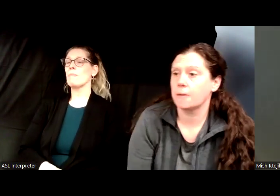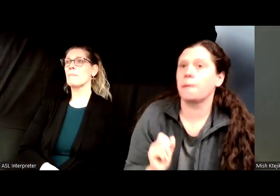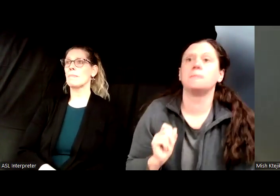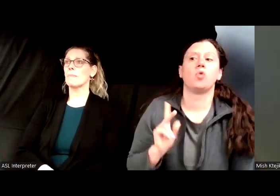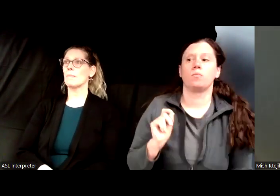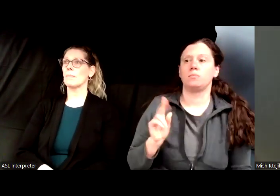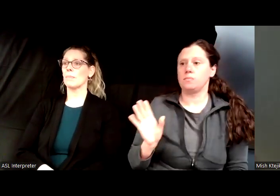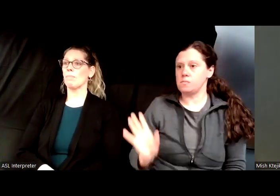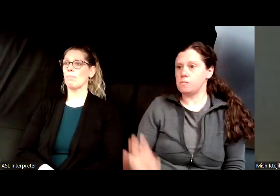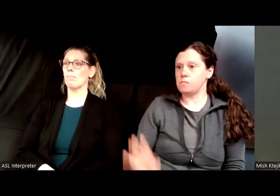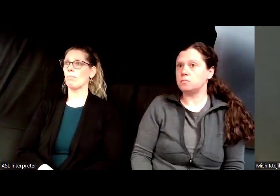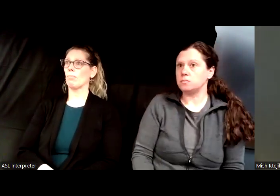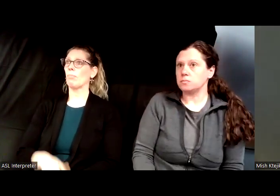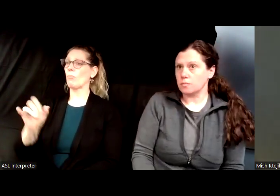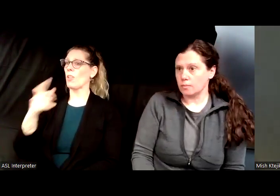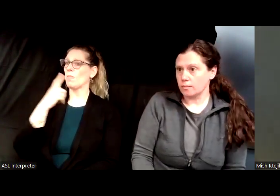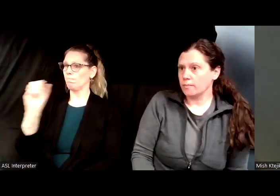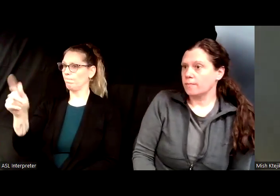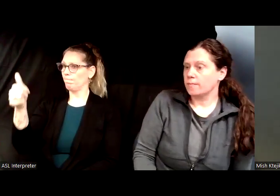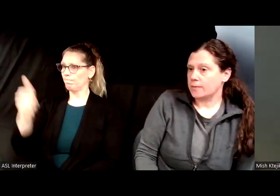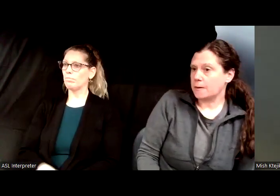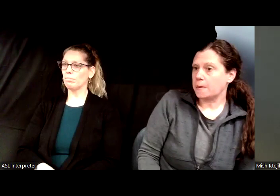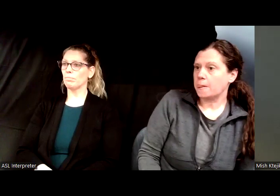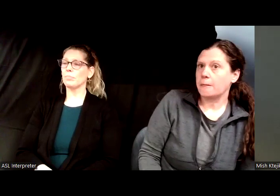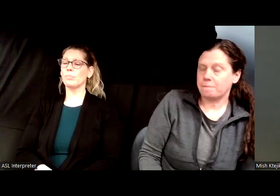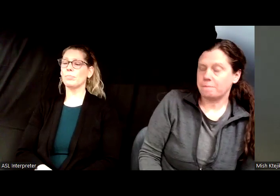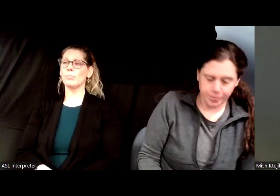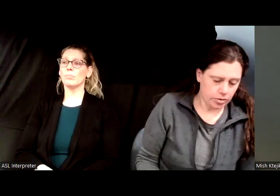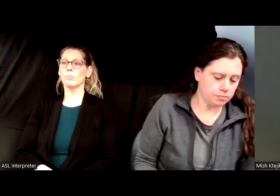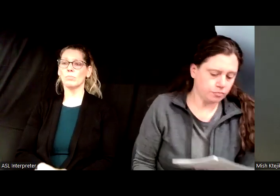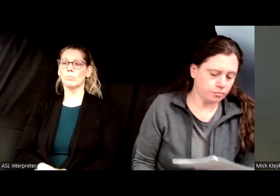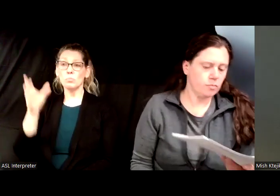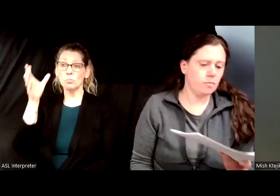Sure. Yes, okay. Colleen?